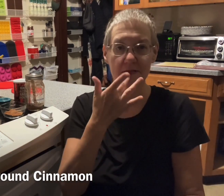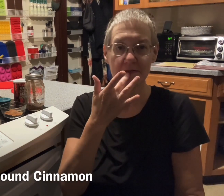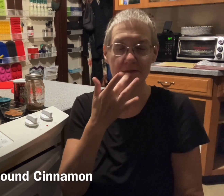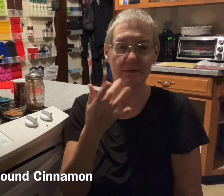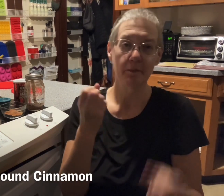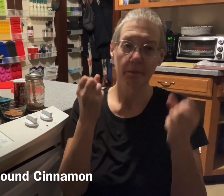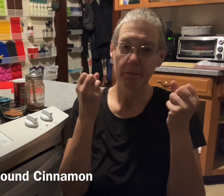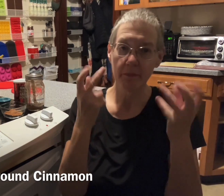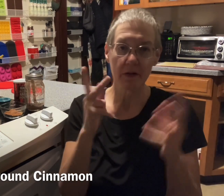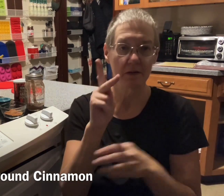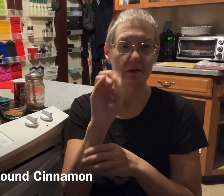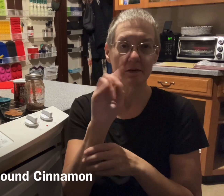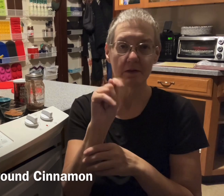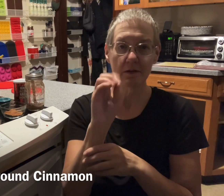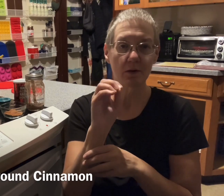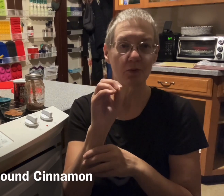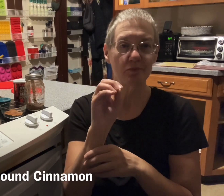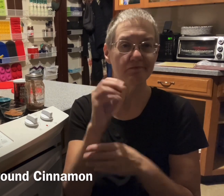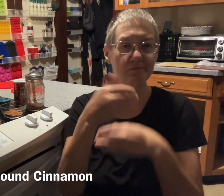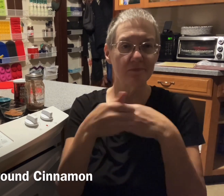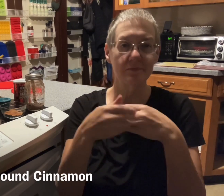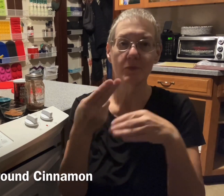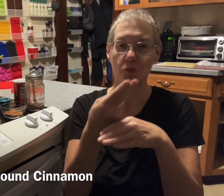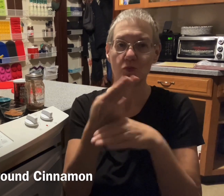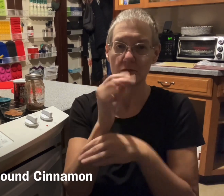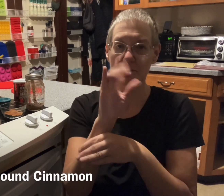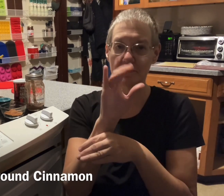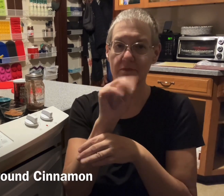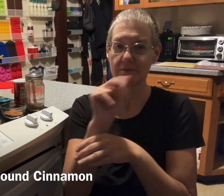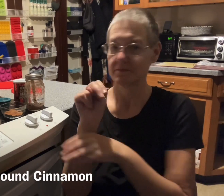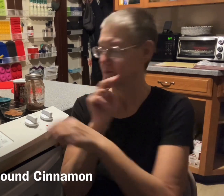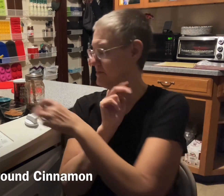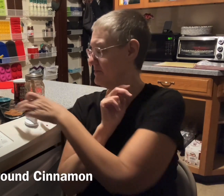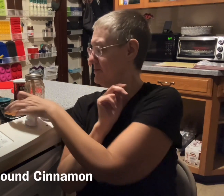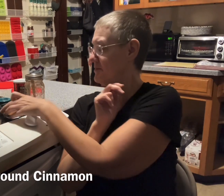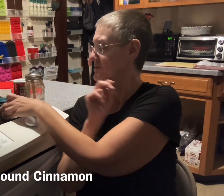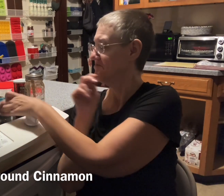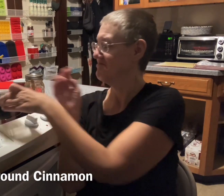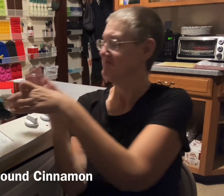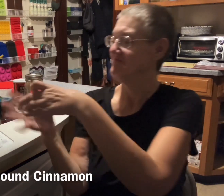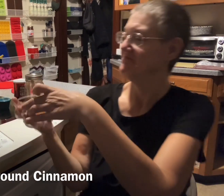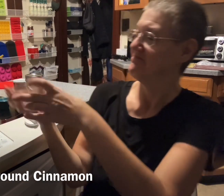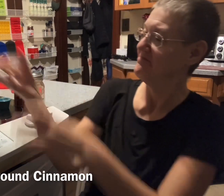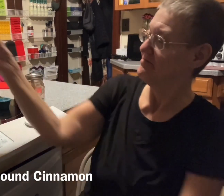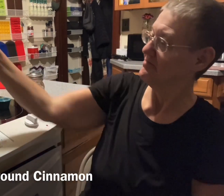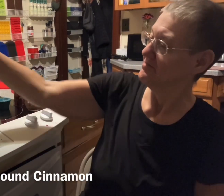taste. Many keto breads will use cinnamon.